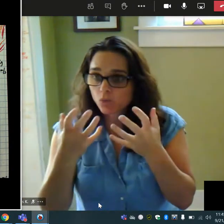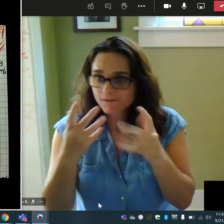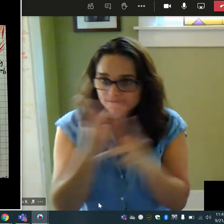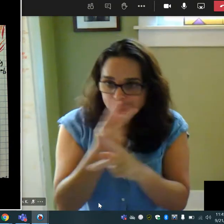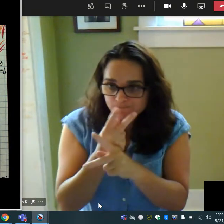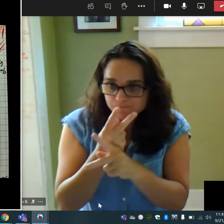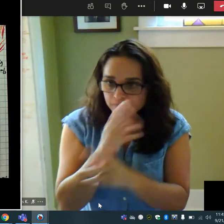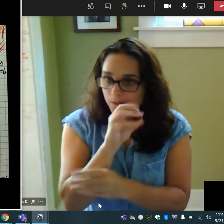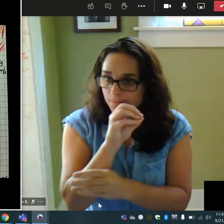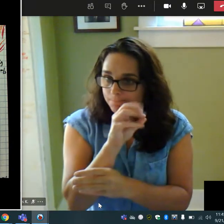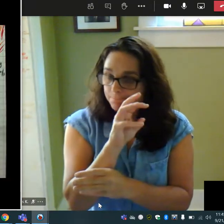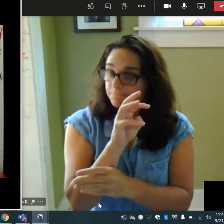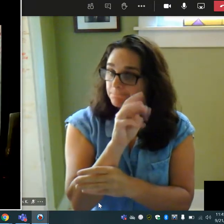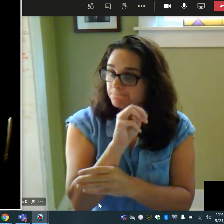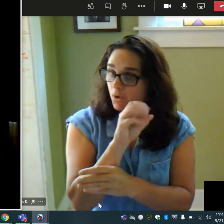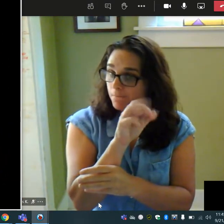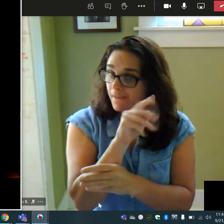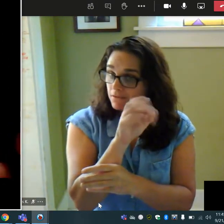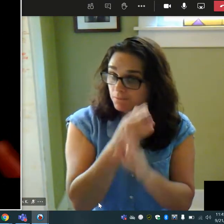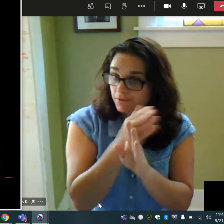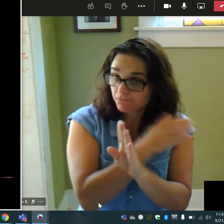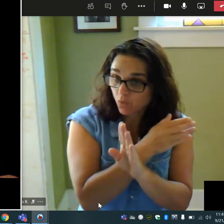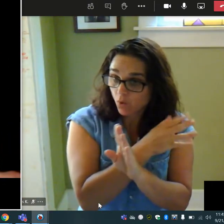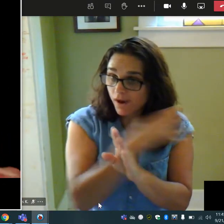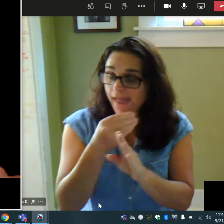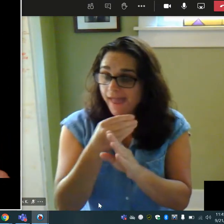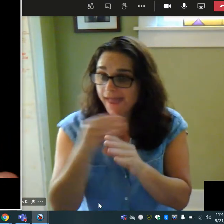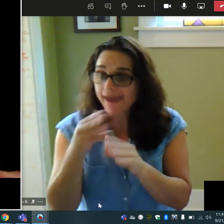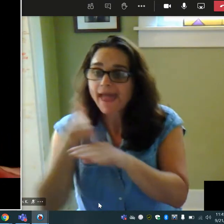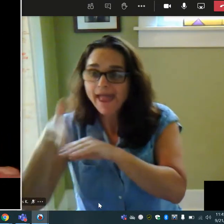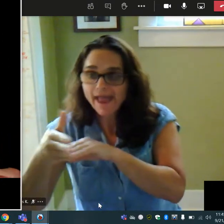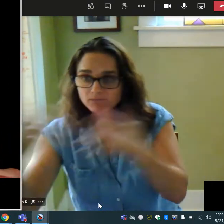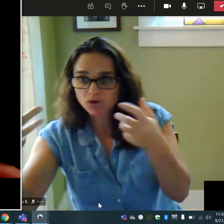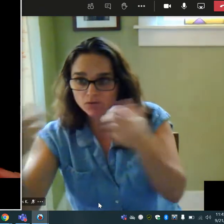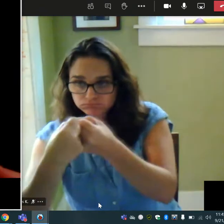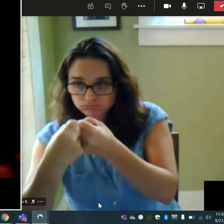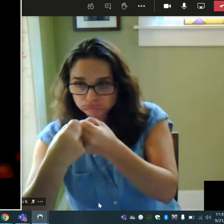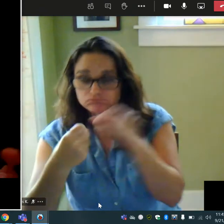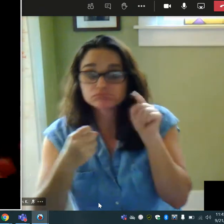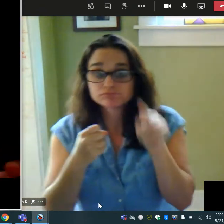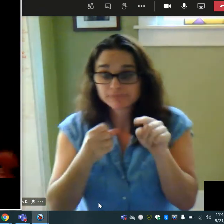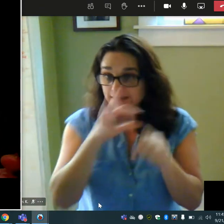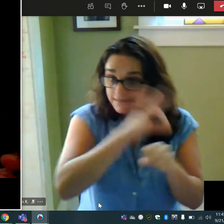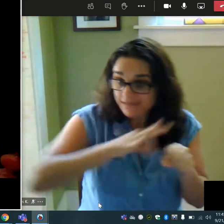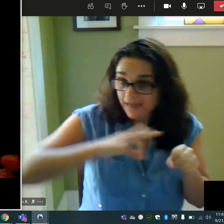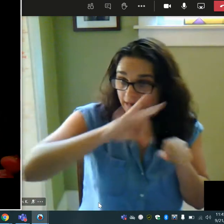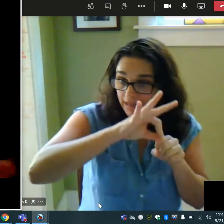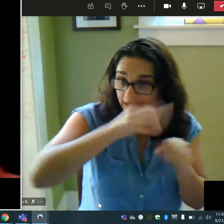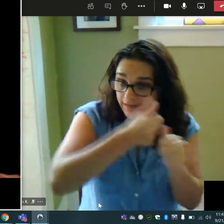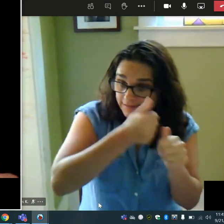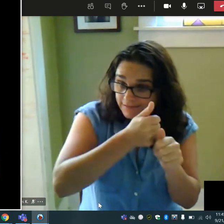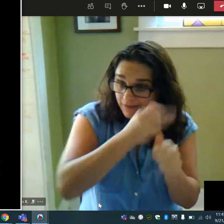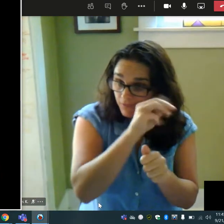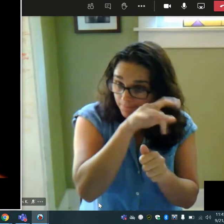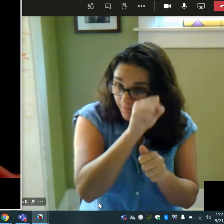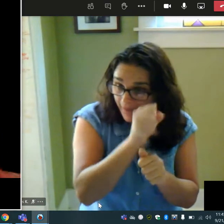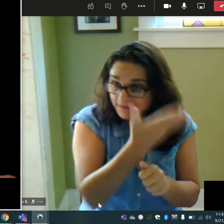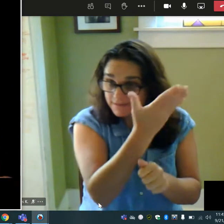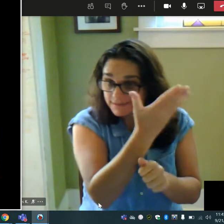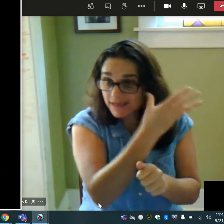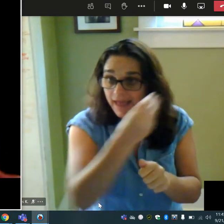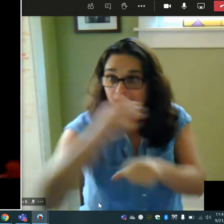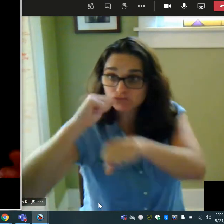the collision. I give you some information here, like the mass of the satellite and the meteor, and the